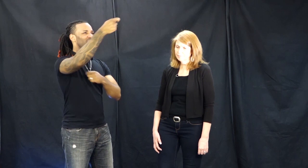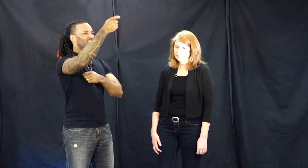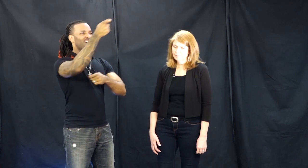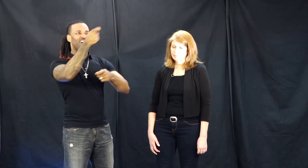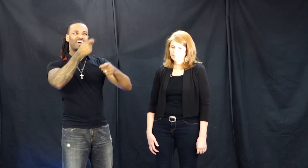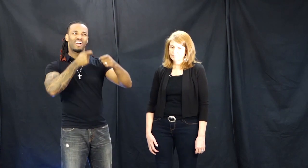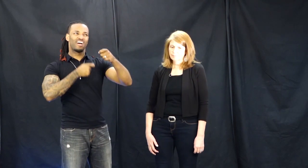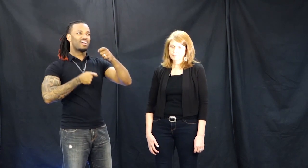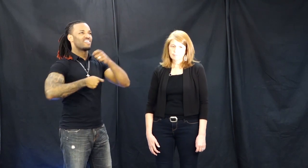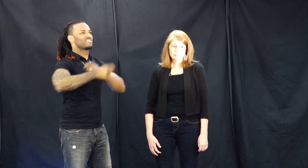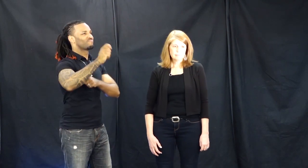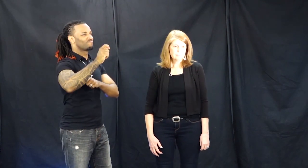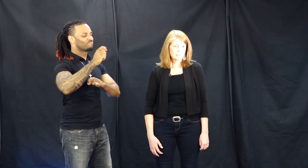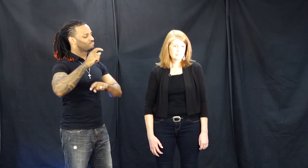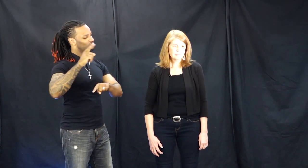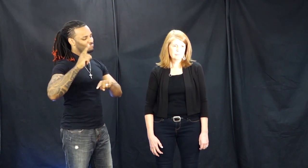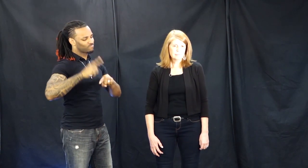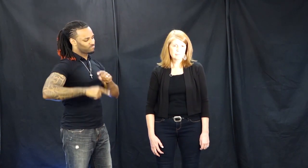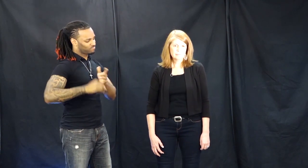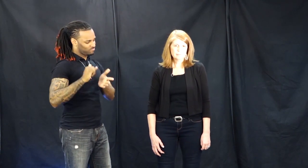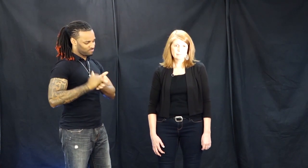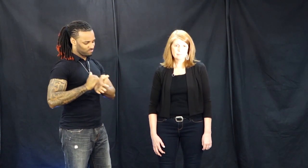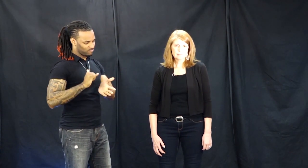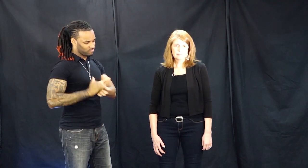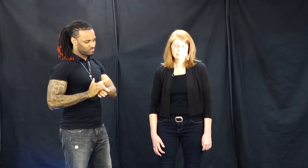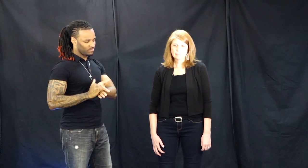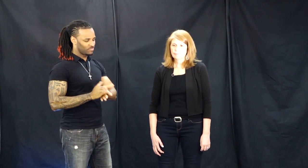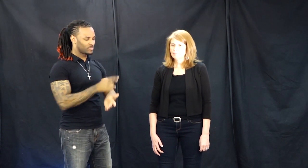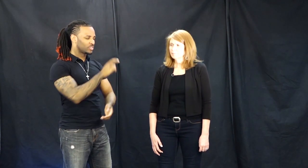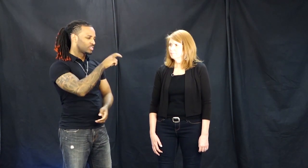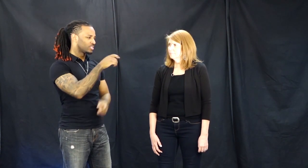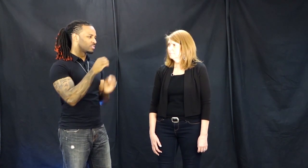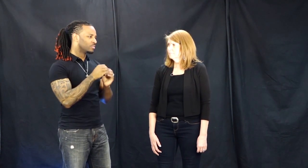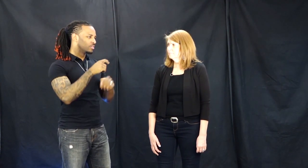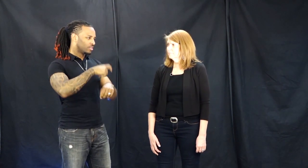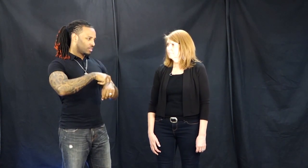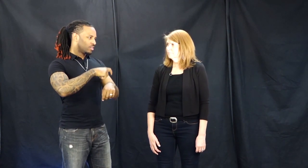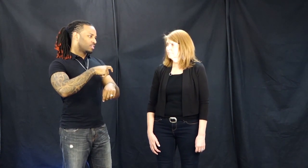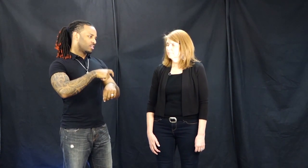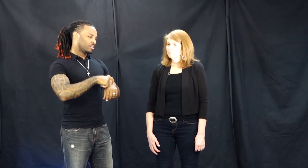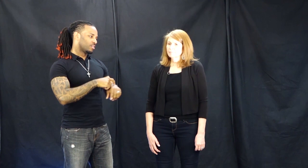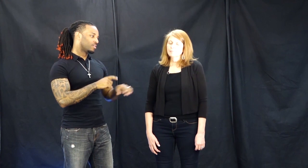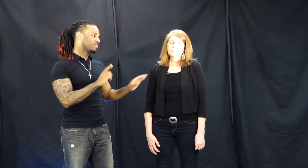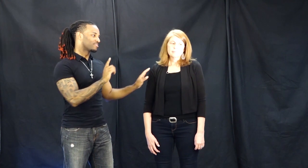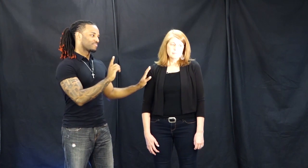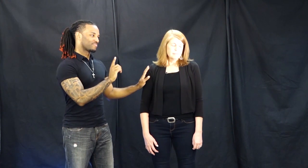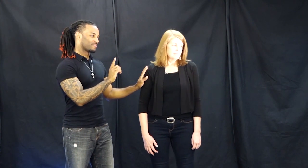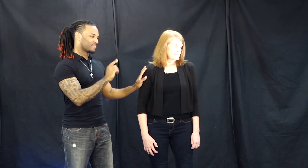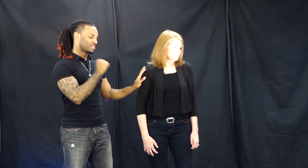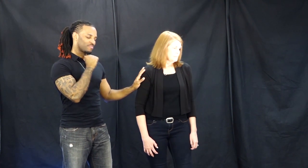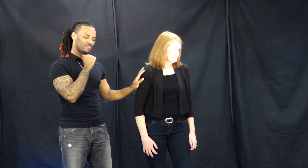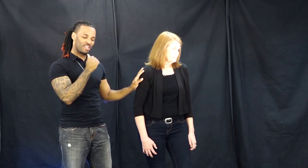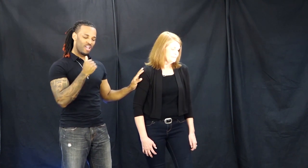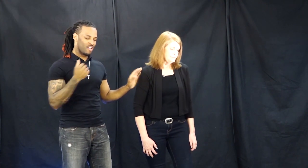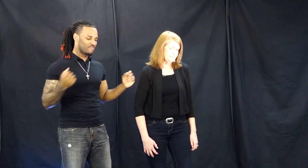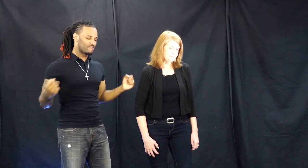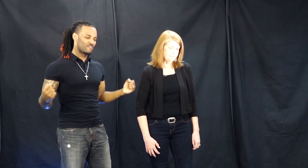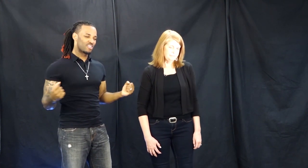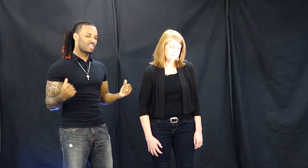no replacing what we've lost, and you need time, but I'm not